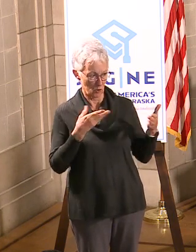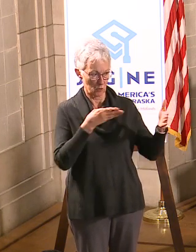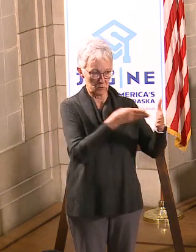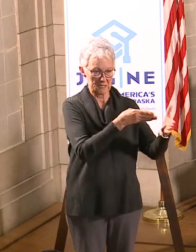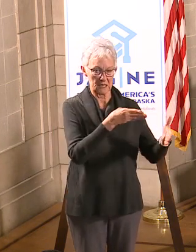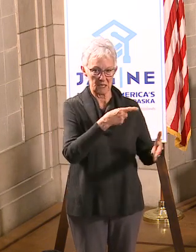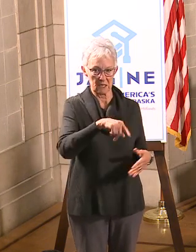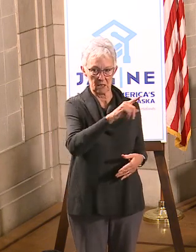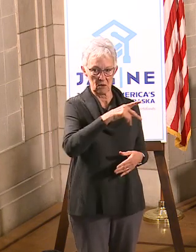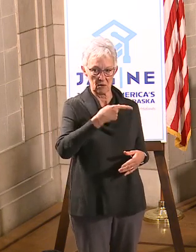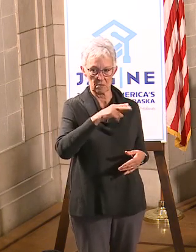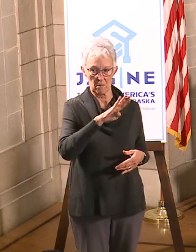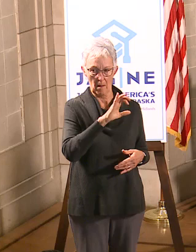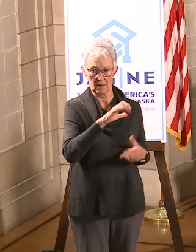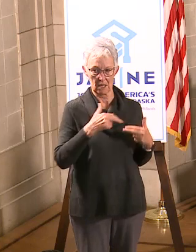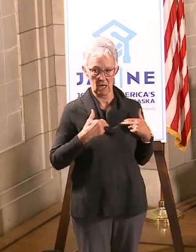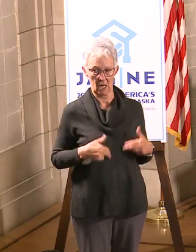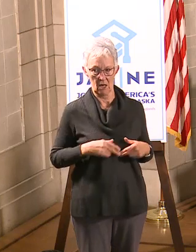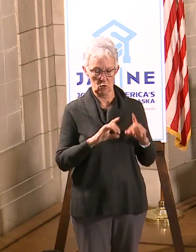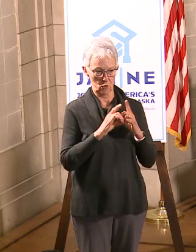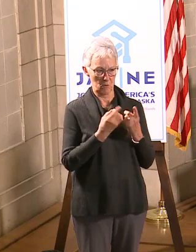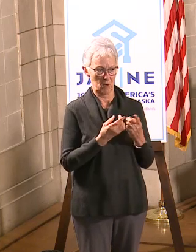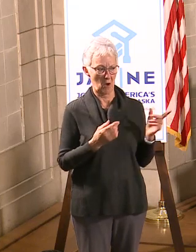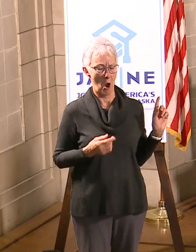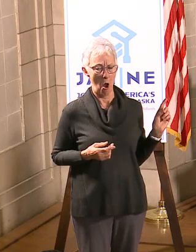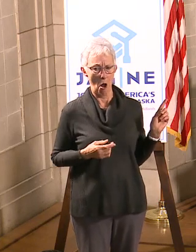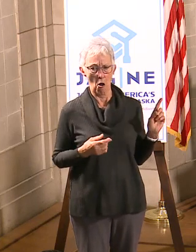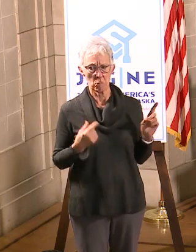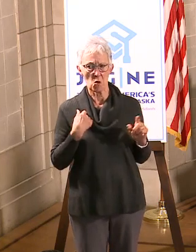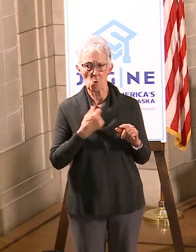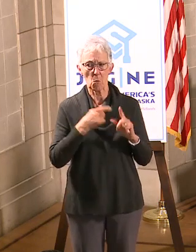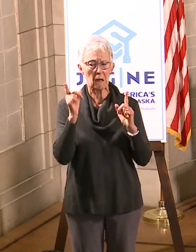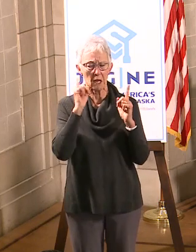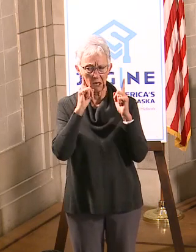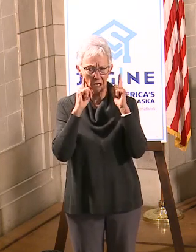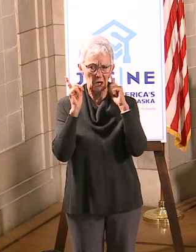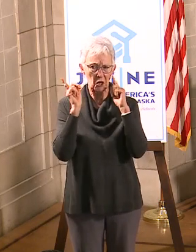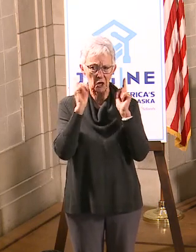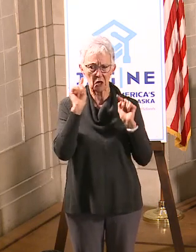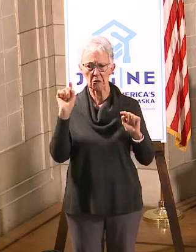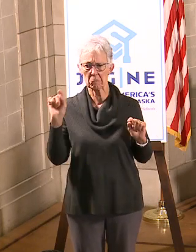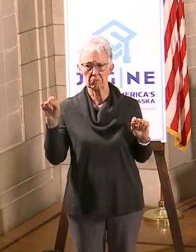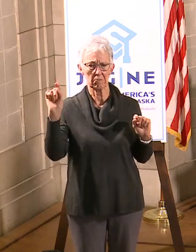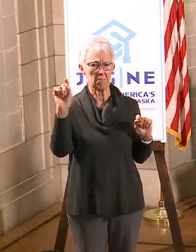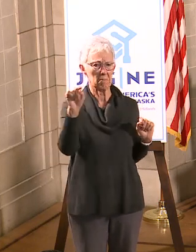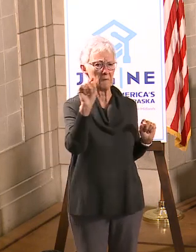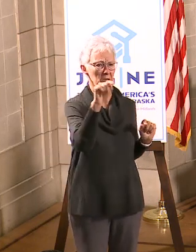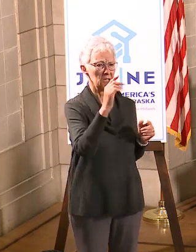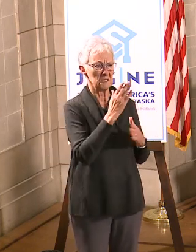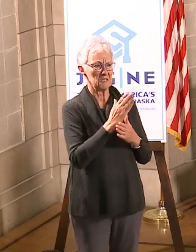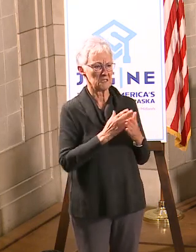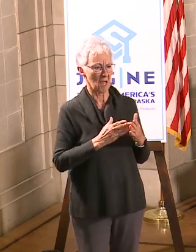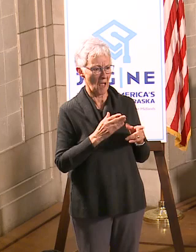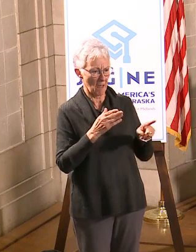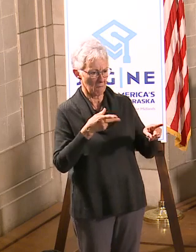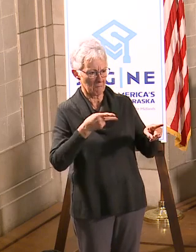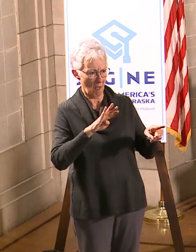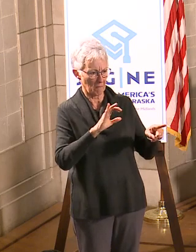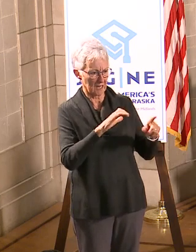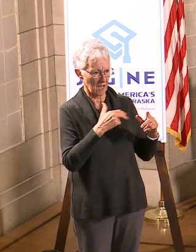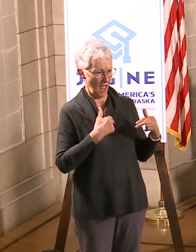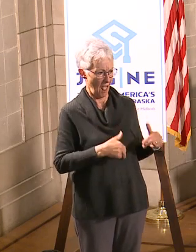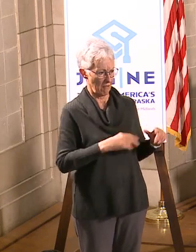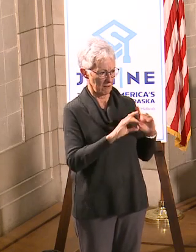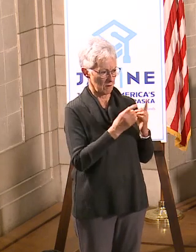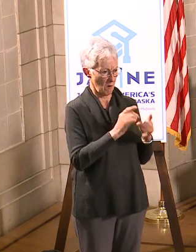these policies? You know, we hear a sporadic, I guess you could say, challenges to some of the DHMs that have been put